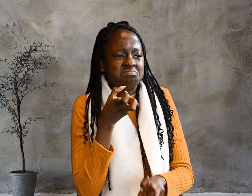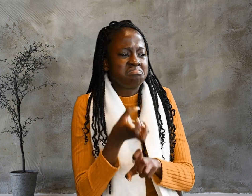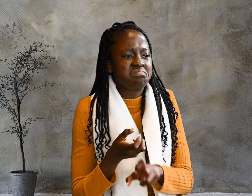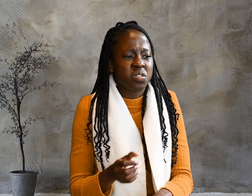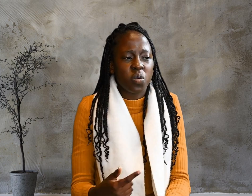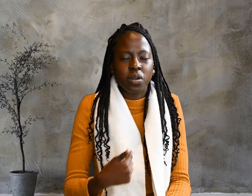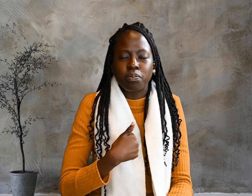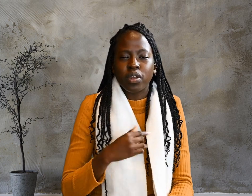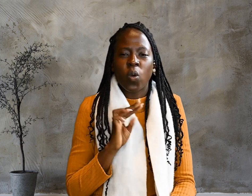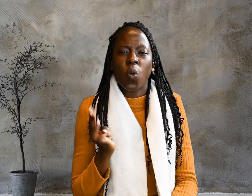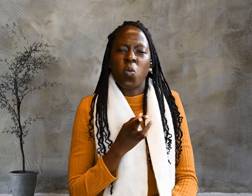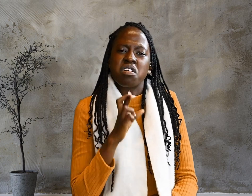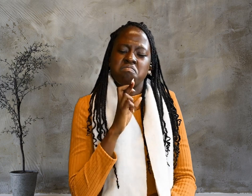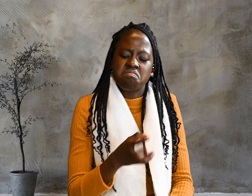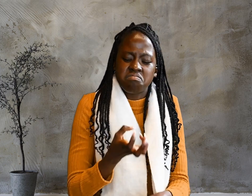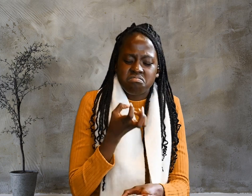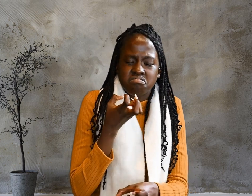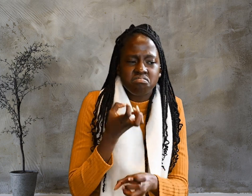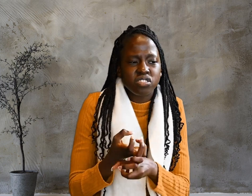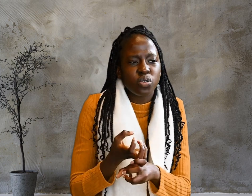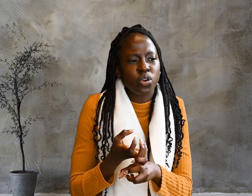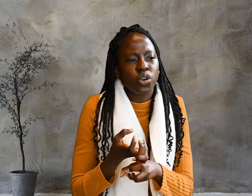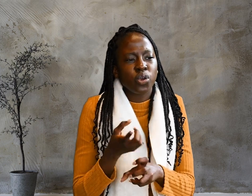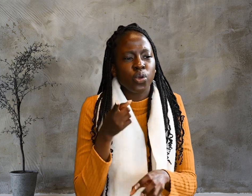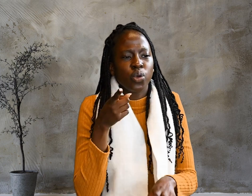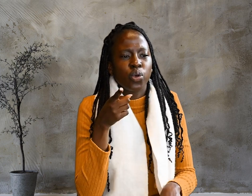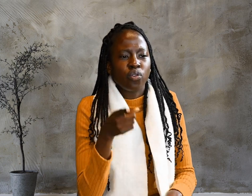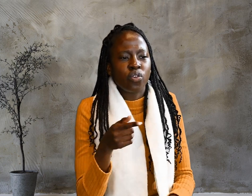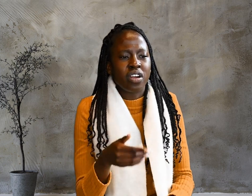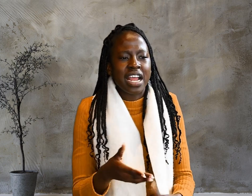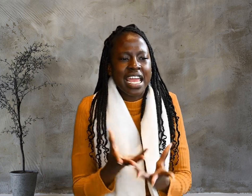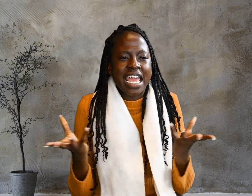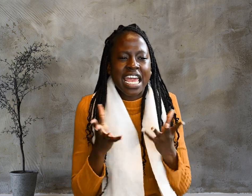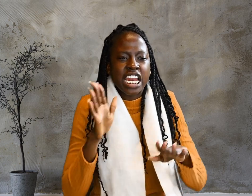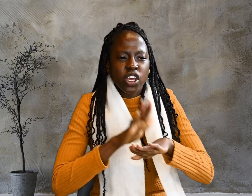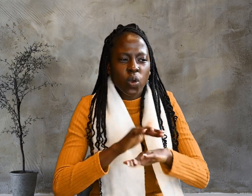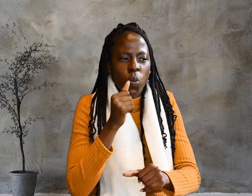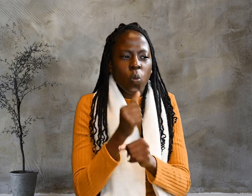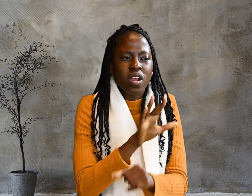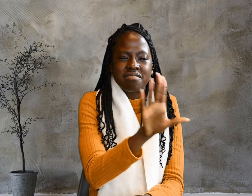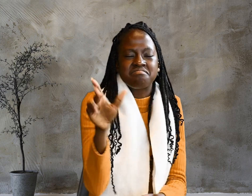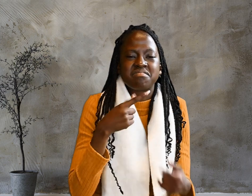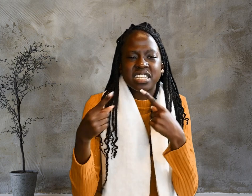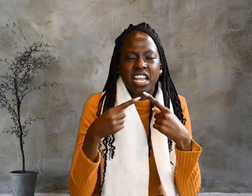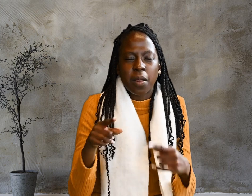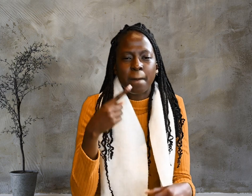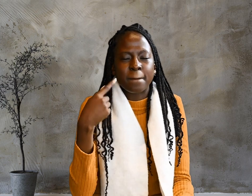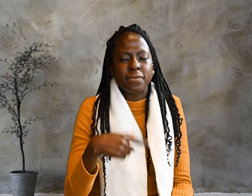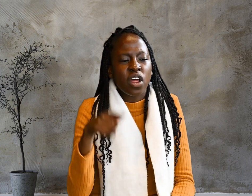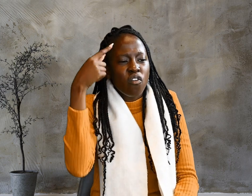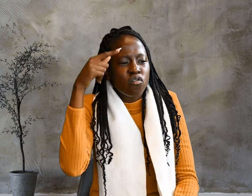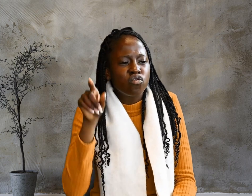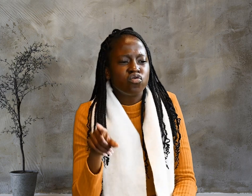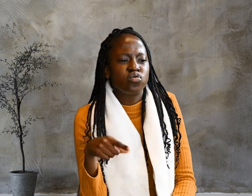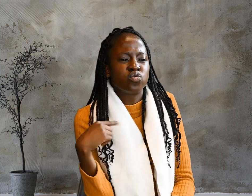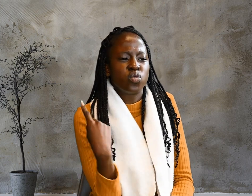are not stoning you for any good work," they replied, "but for blasphemy, because